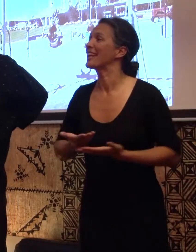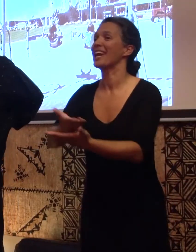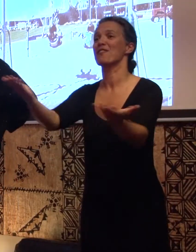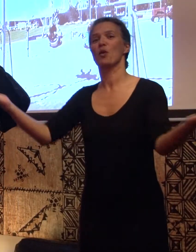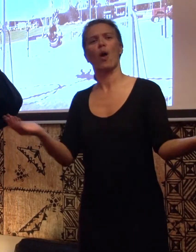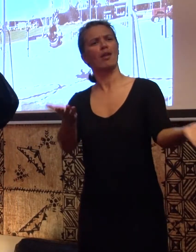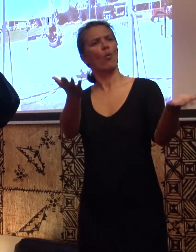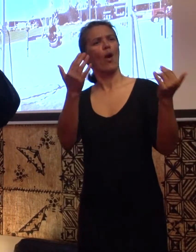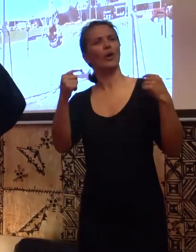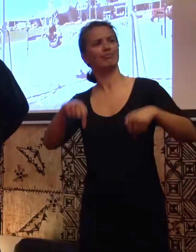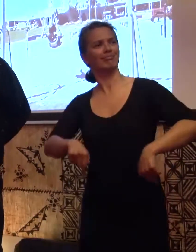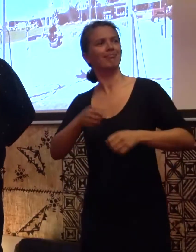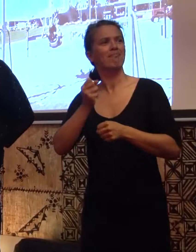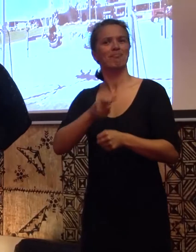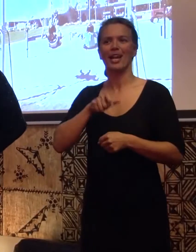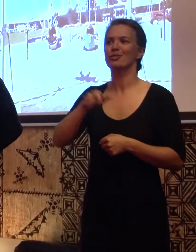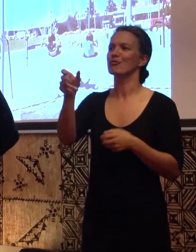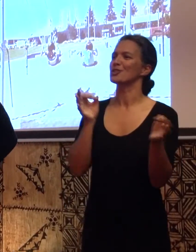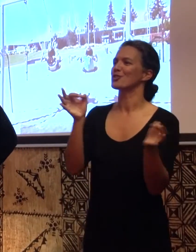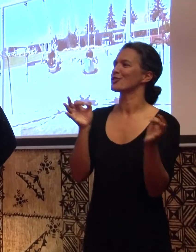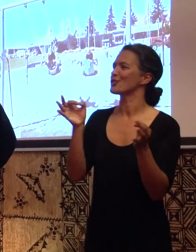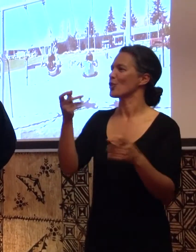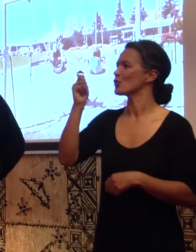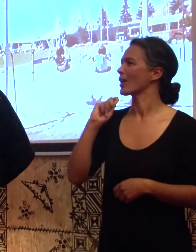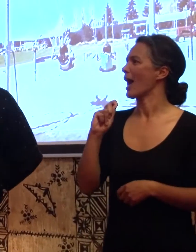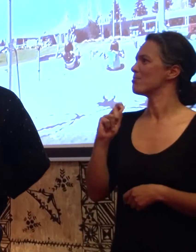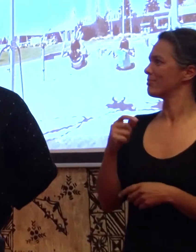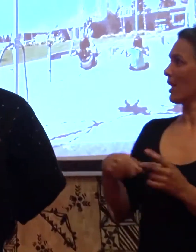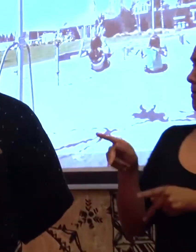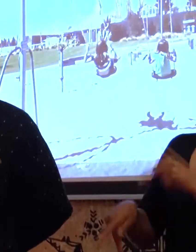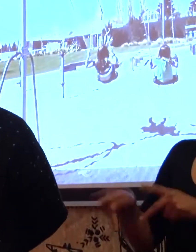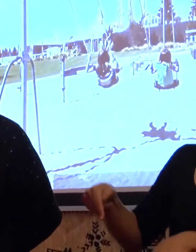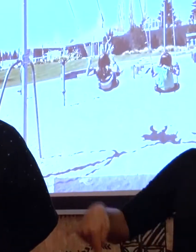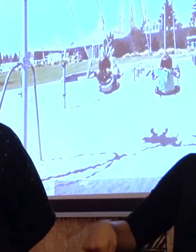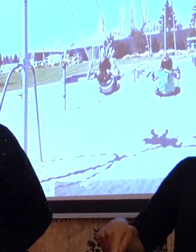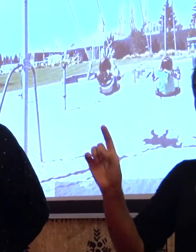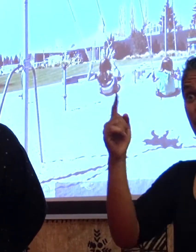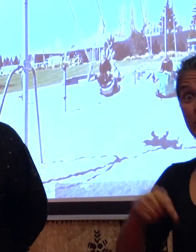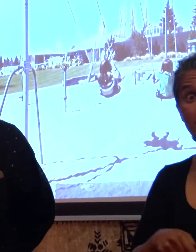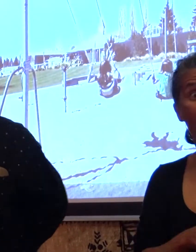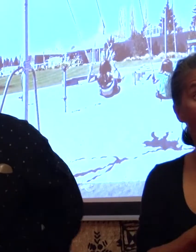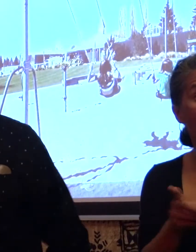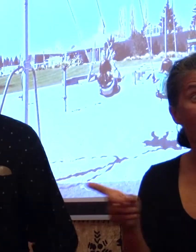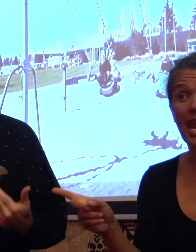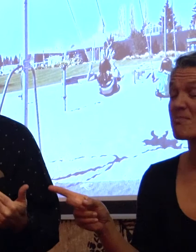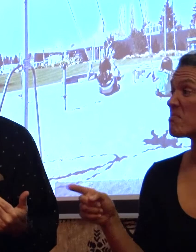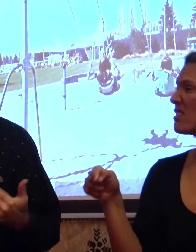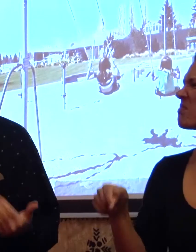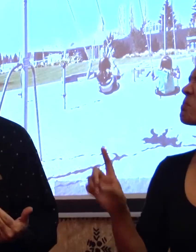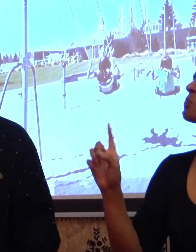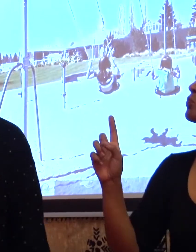Welcome to Bank Street Social Club and to Pecha. And if you haven't been to Pecha before, it's a format